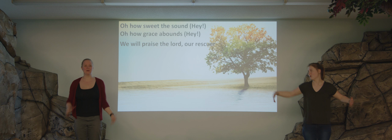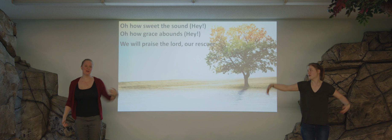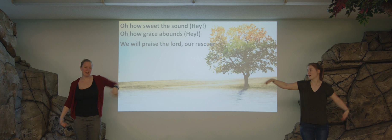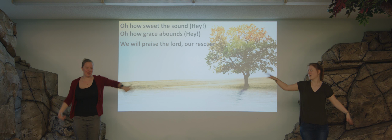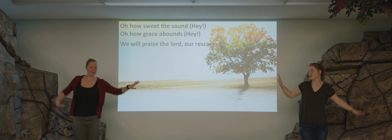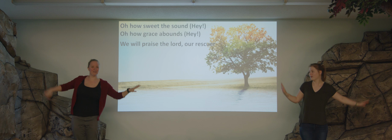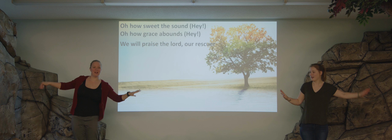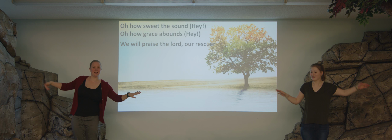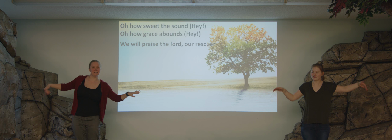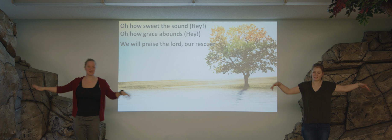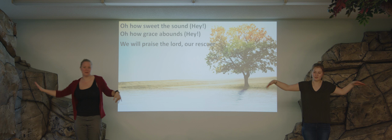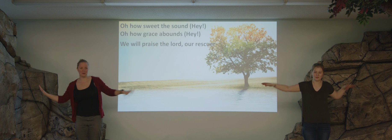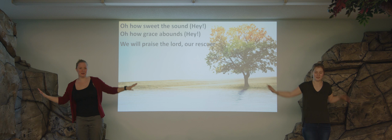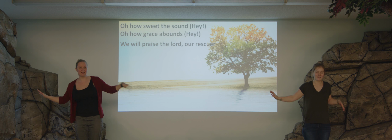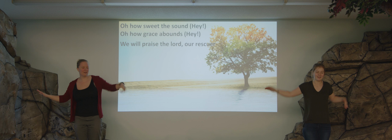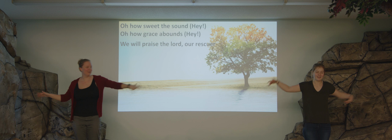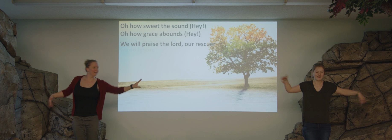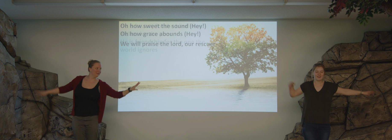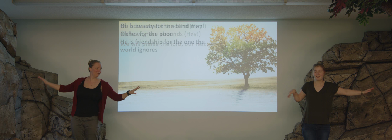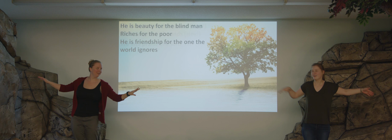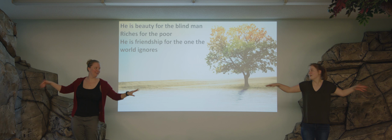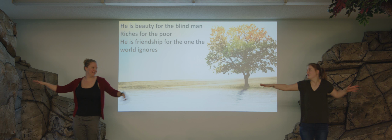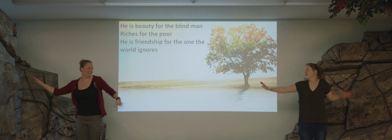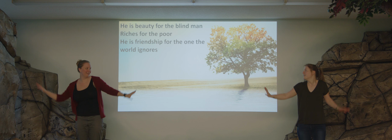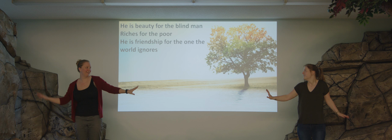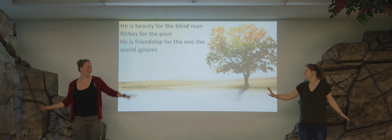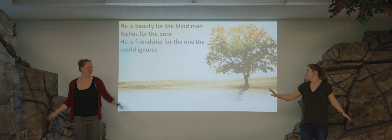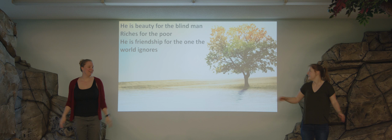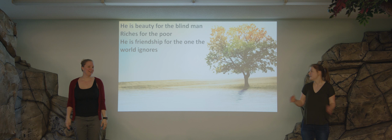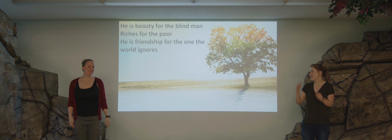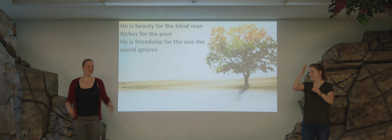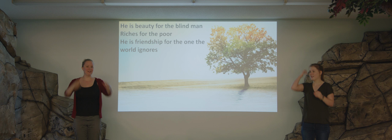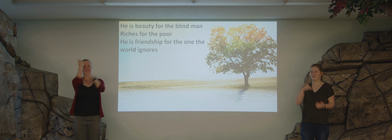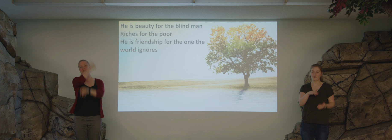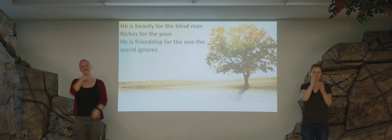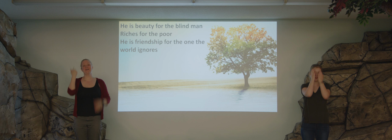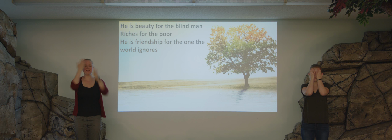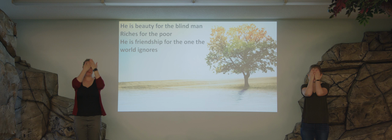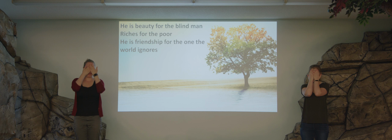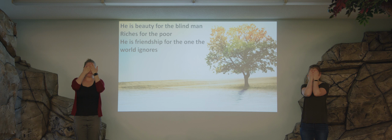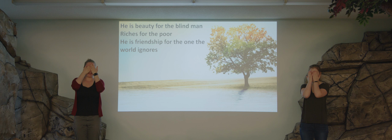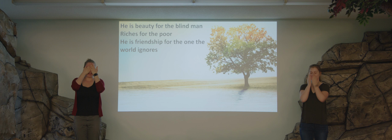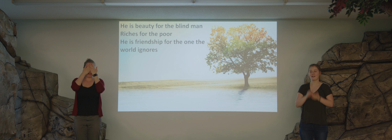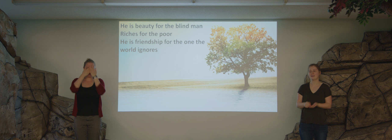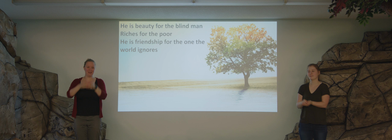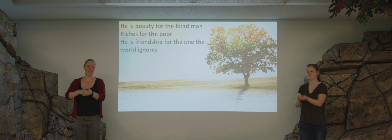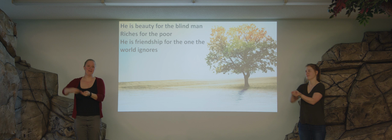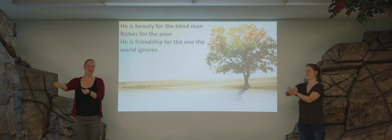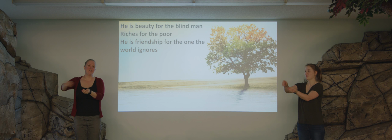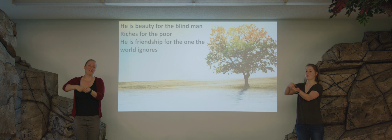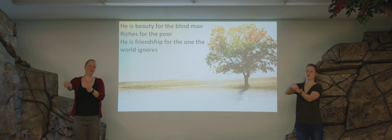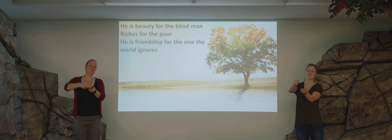Lord our rescuer. He is beauty for the blind man, riches